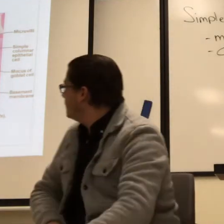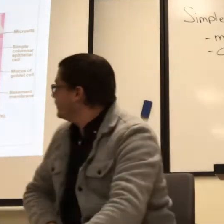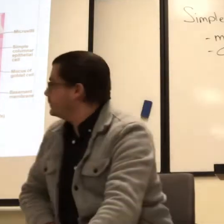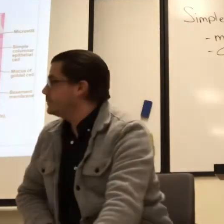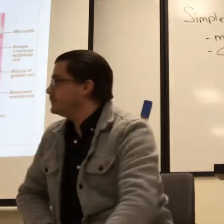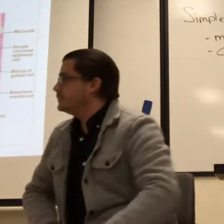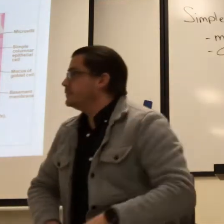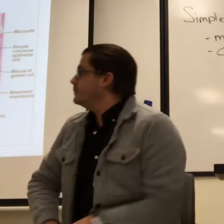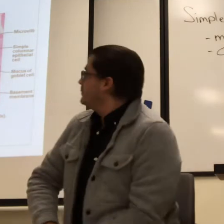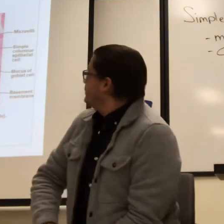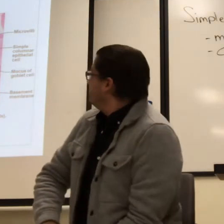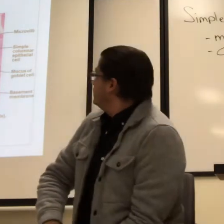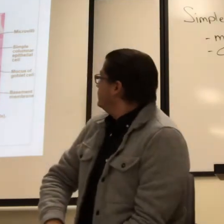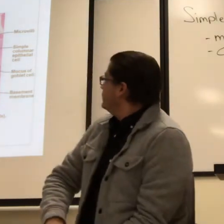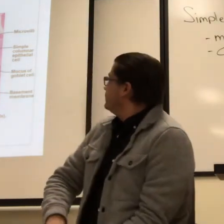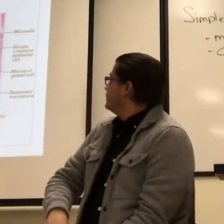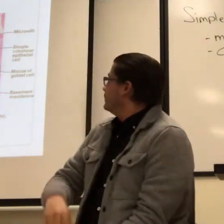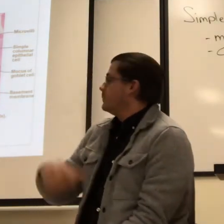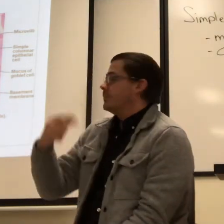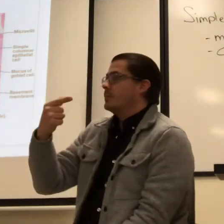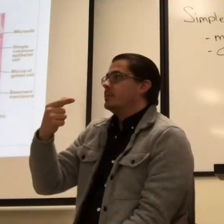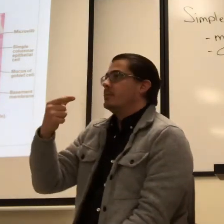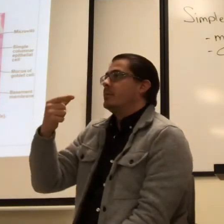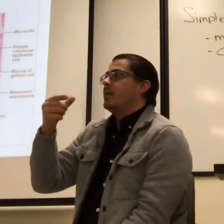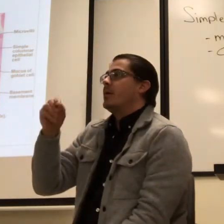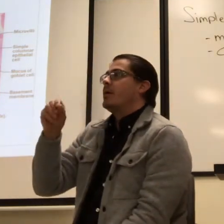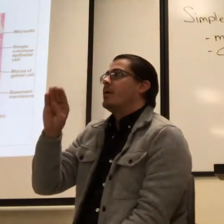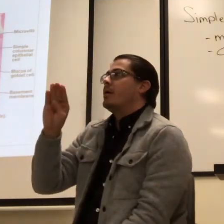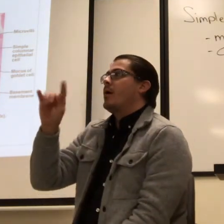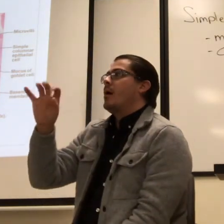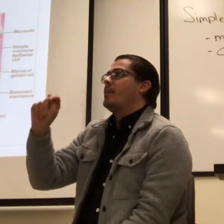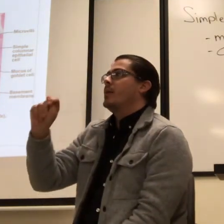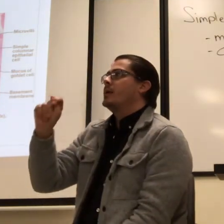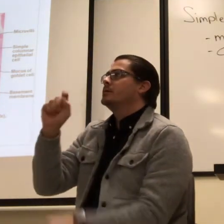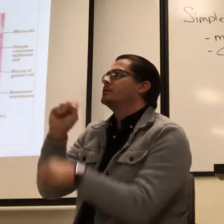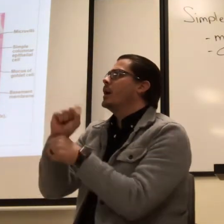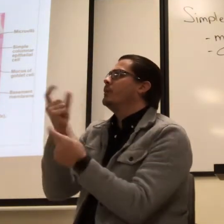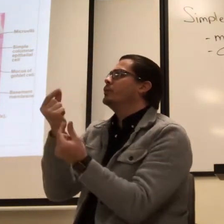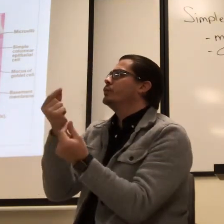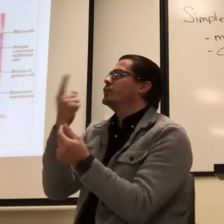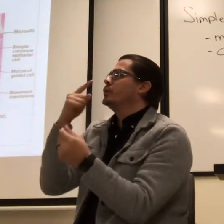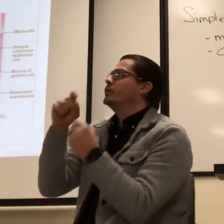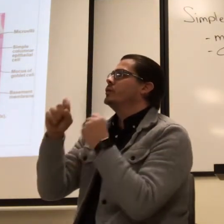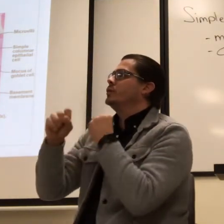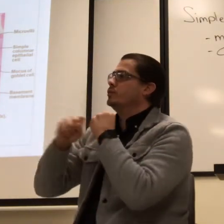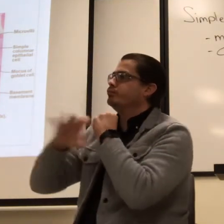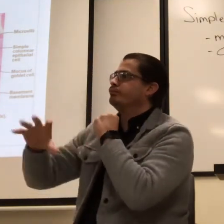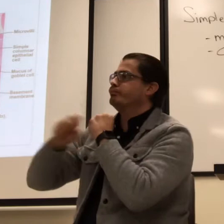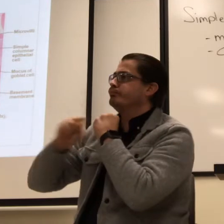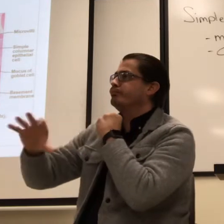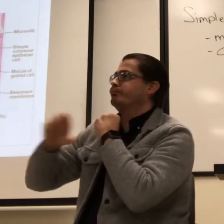And the goblet cell function is to secrete mucus. So this is a tissue that is